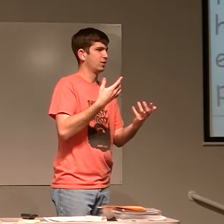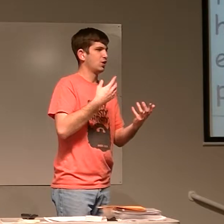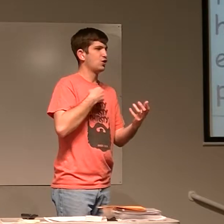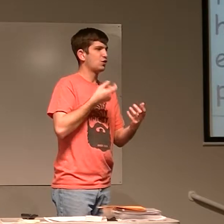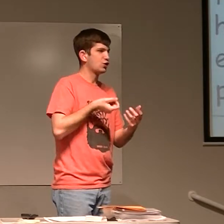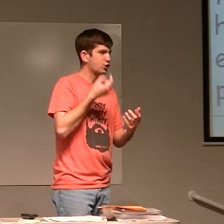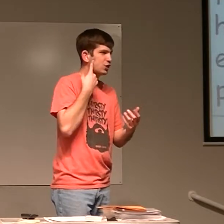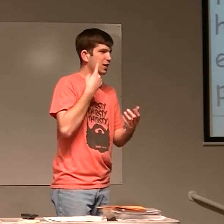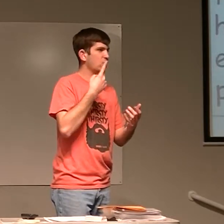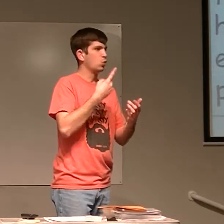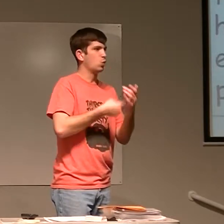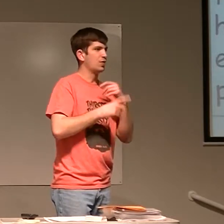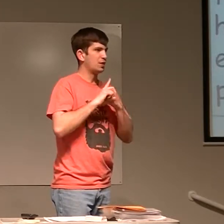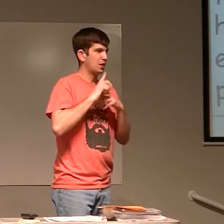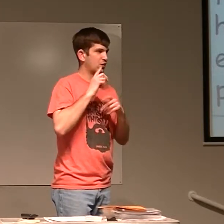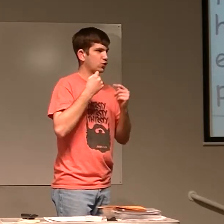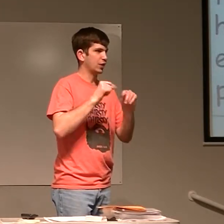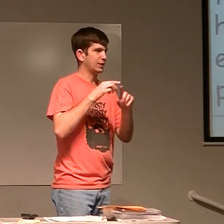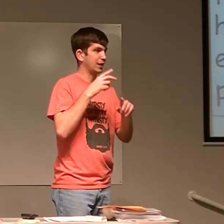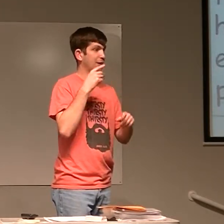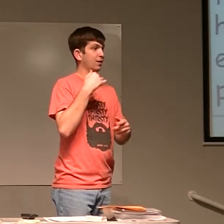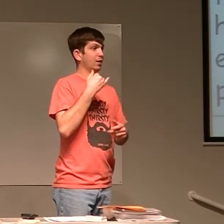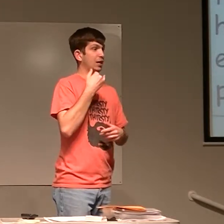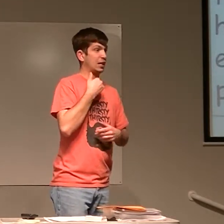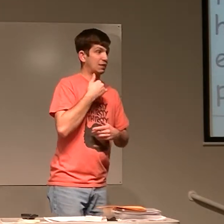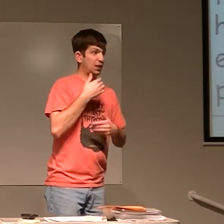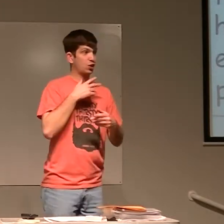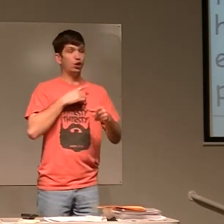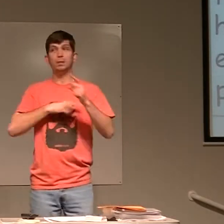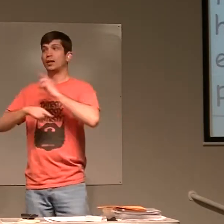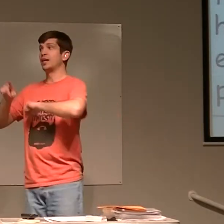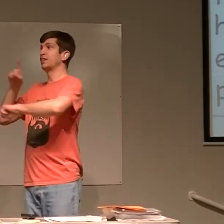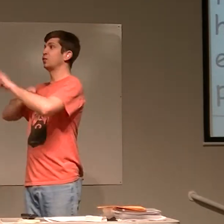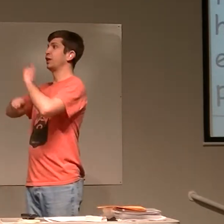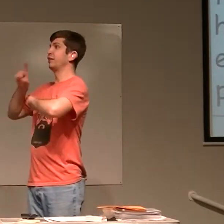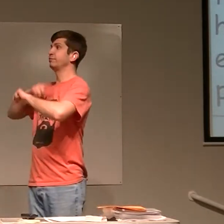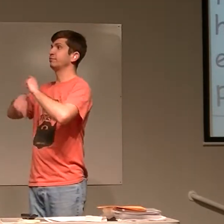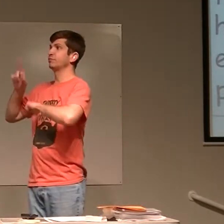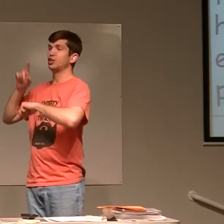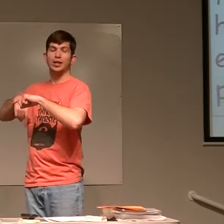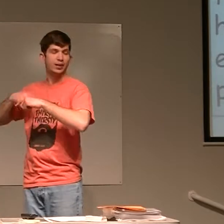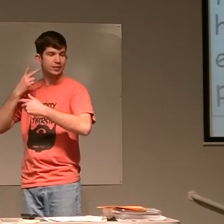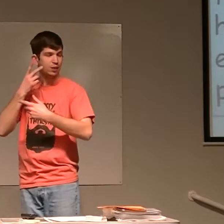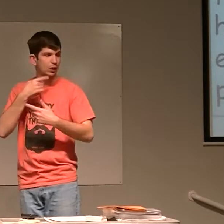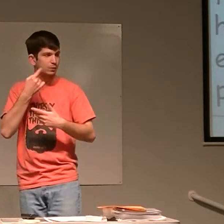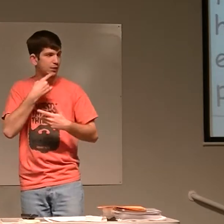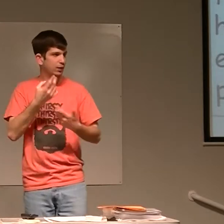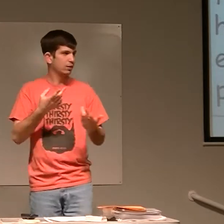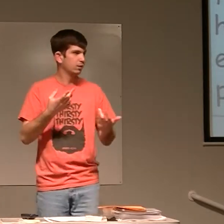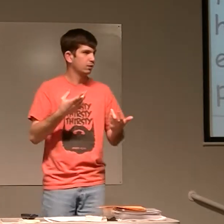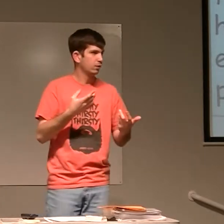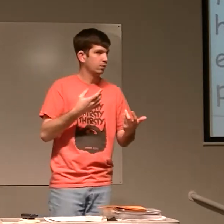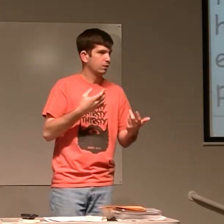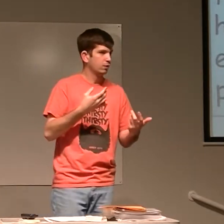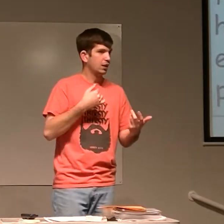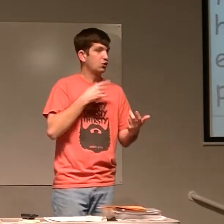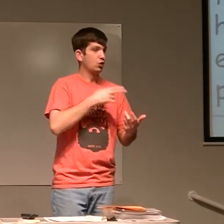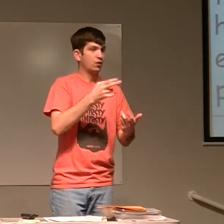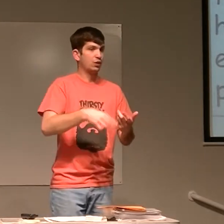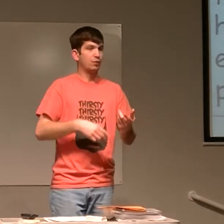You have to understand what the deaf is trying to say. If I turn my head this way, you can't see what I'm saying if you're hard of hearing. You